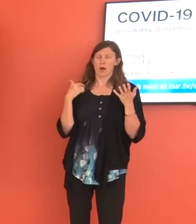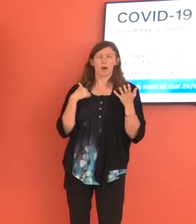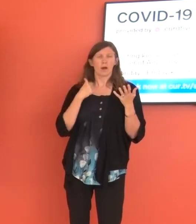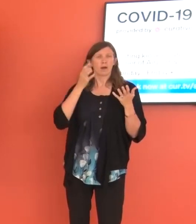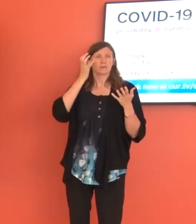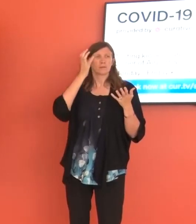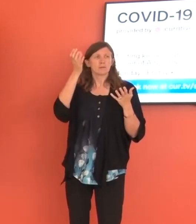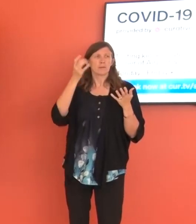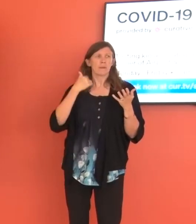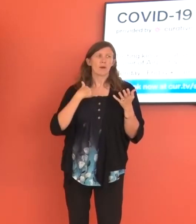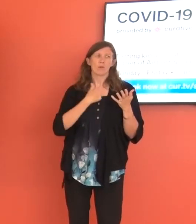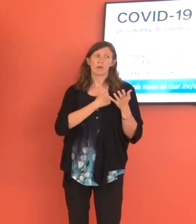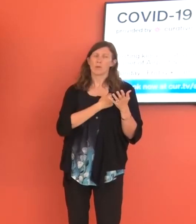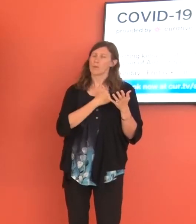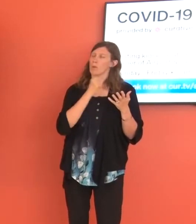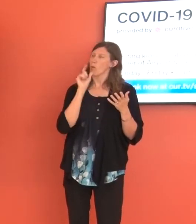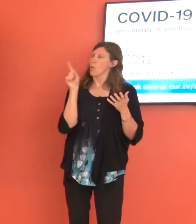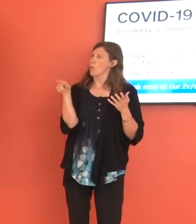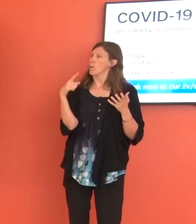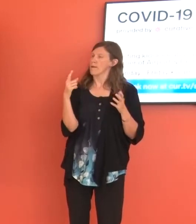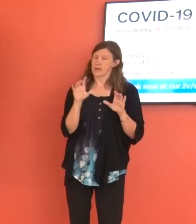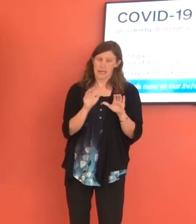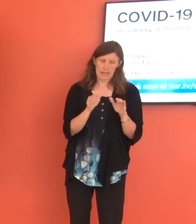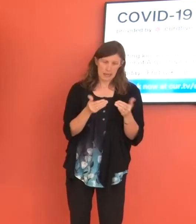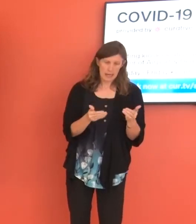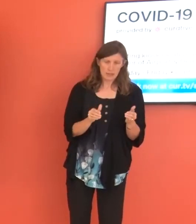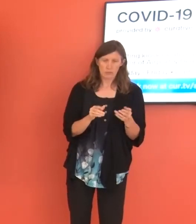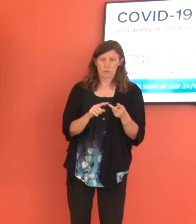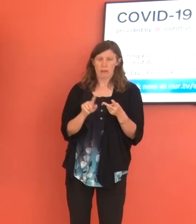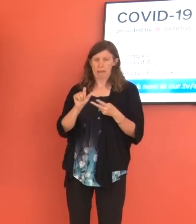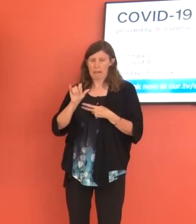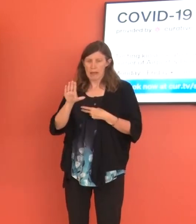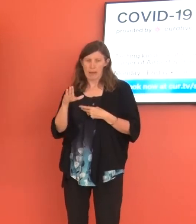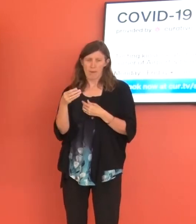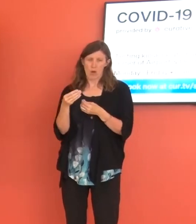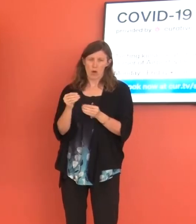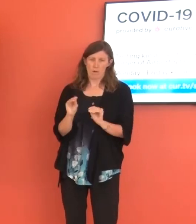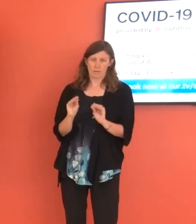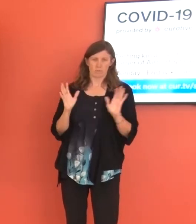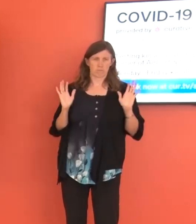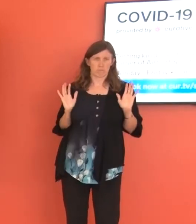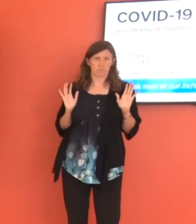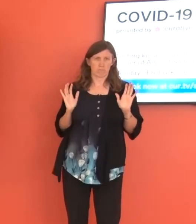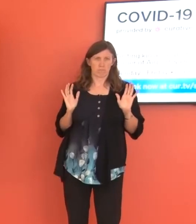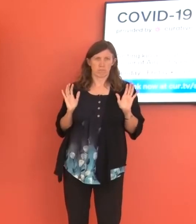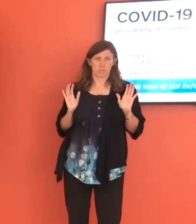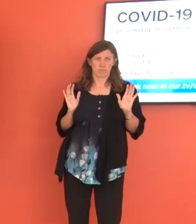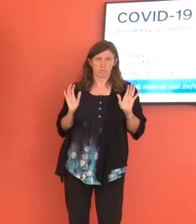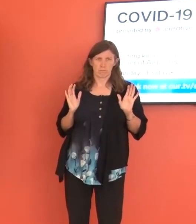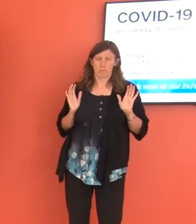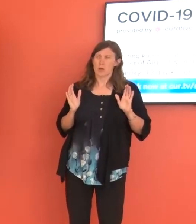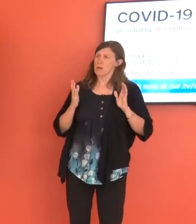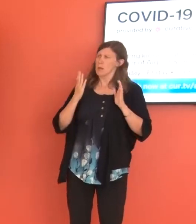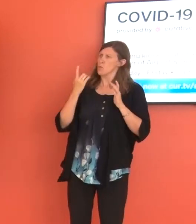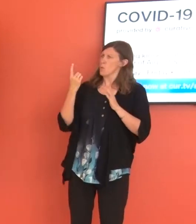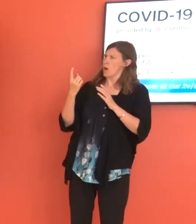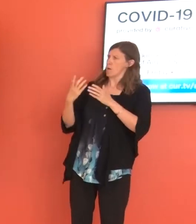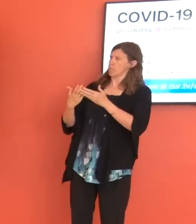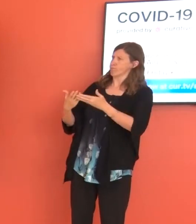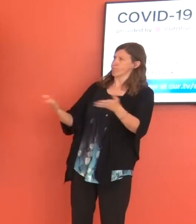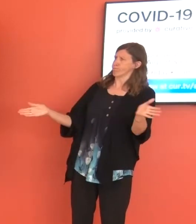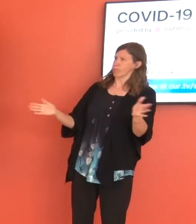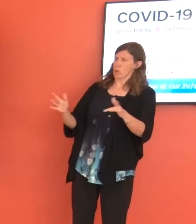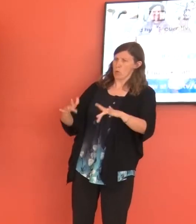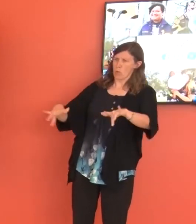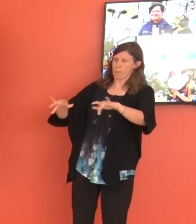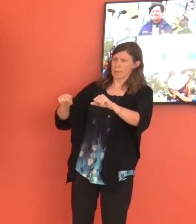have classrooms, labs, and office space, and not good open study space for students.